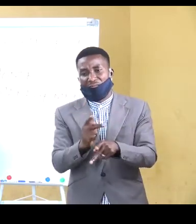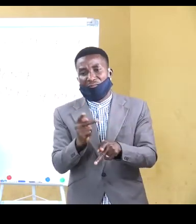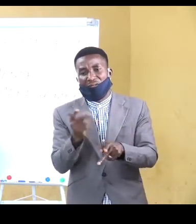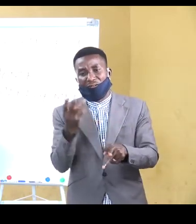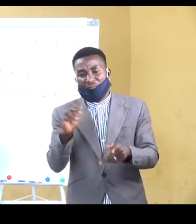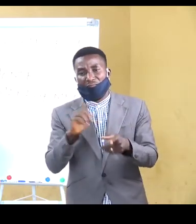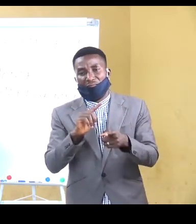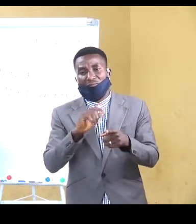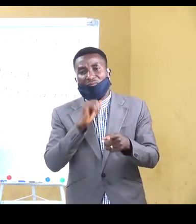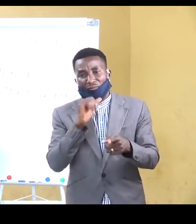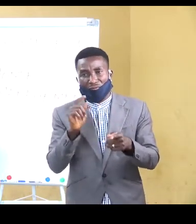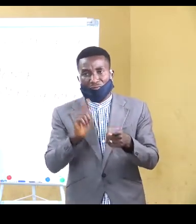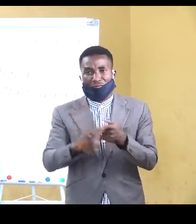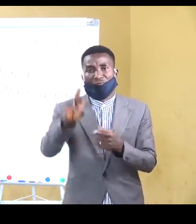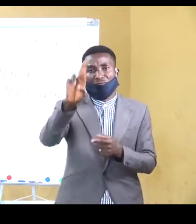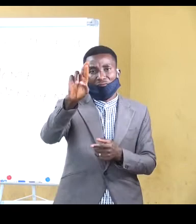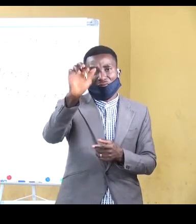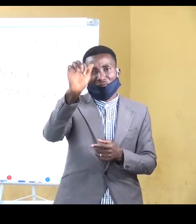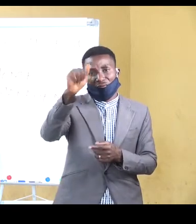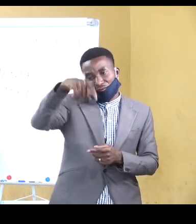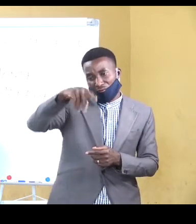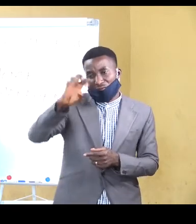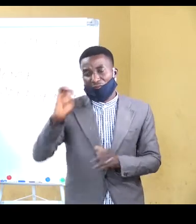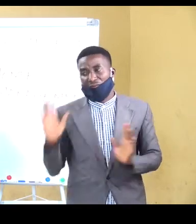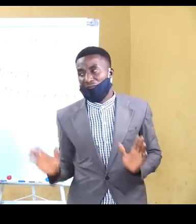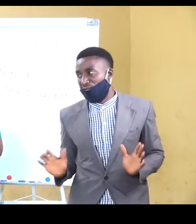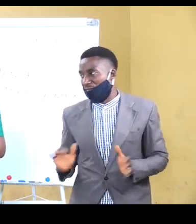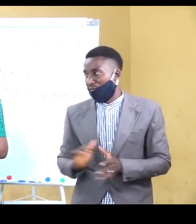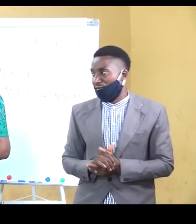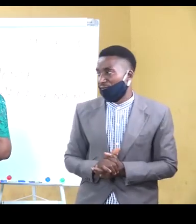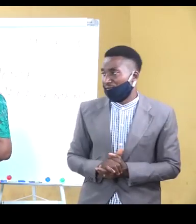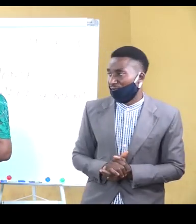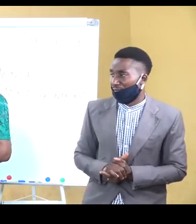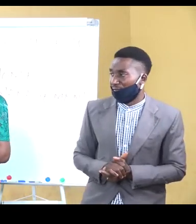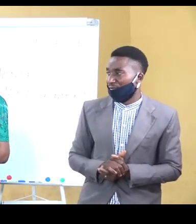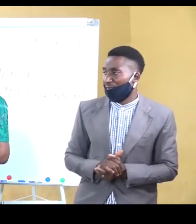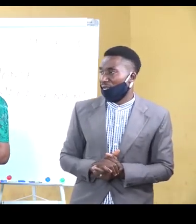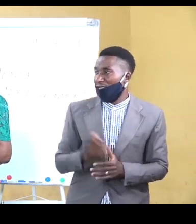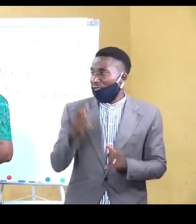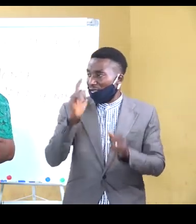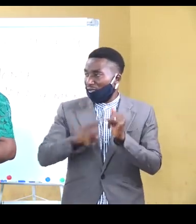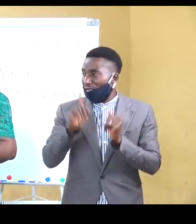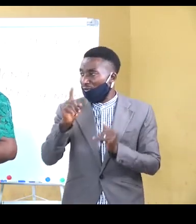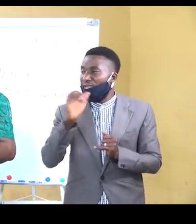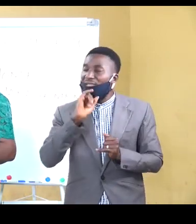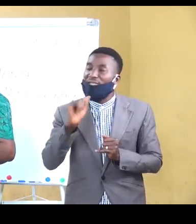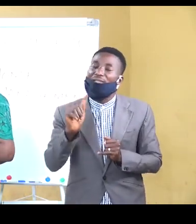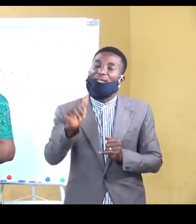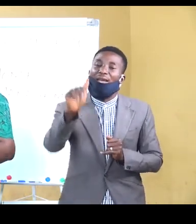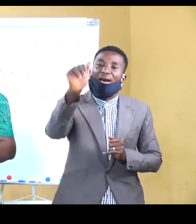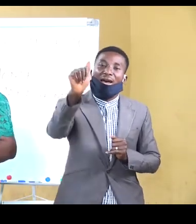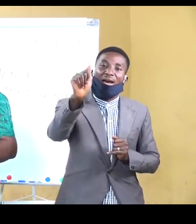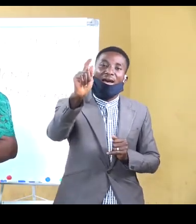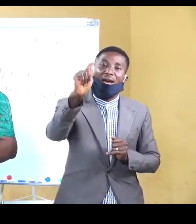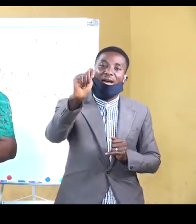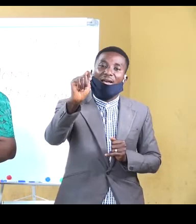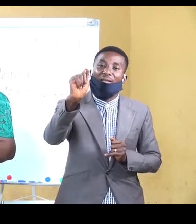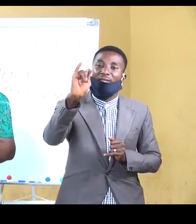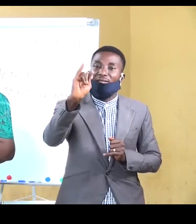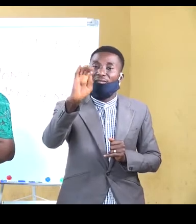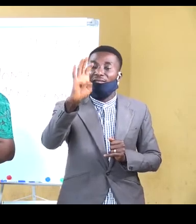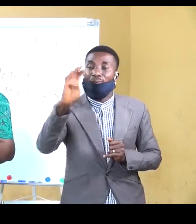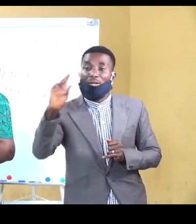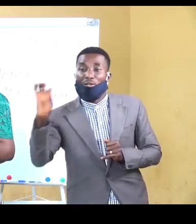ripe. To make them what? Not too ripe. And then with the last one, we have what? Antibiotics.